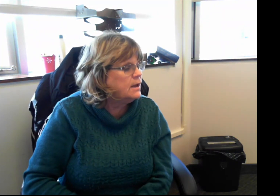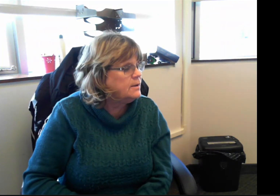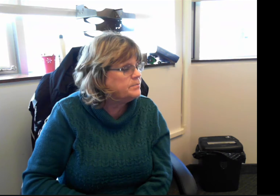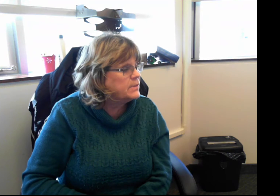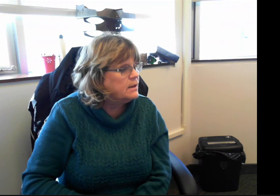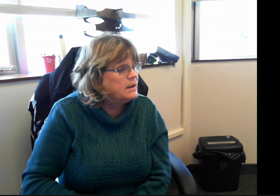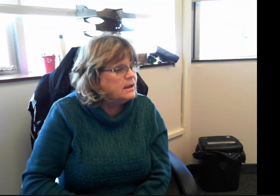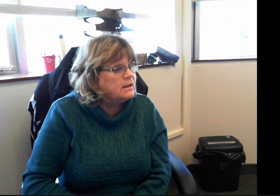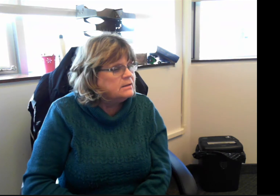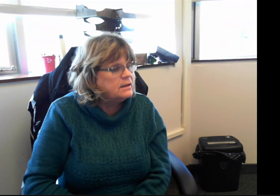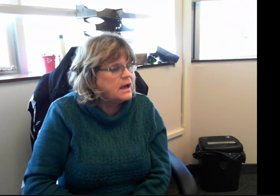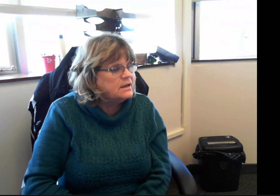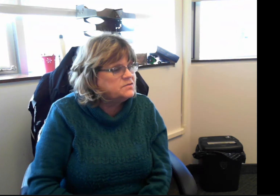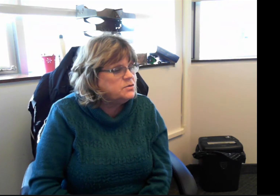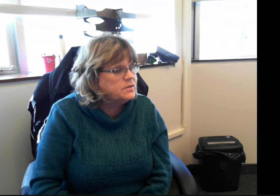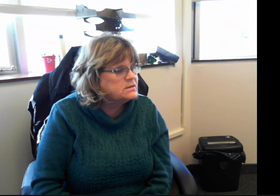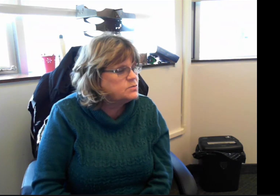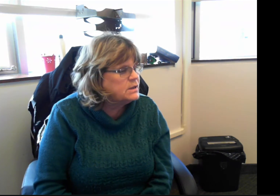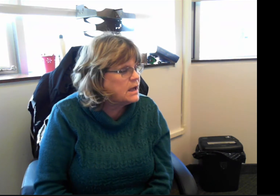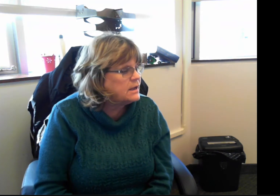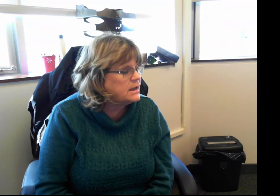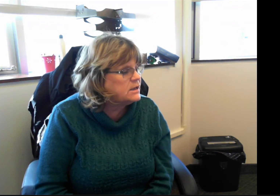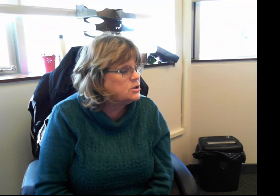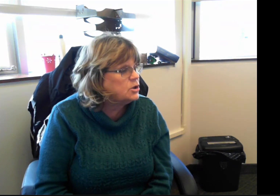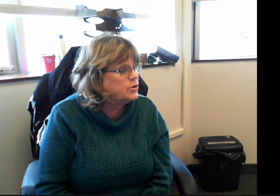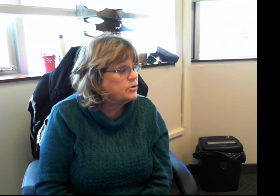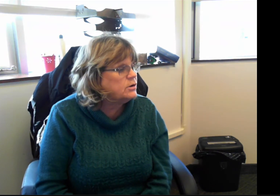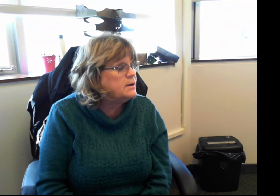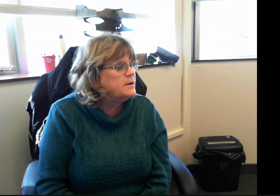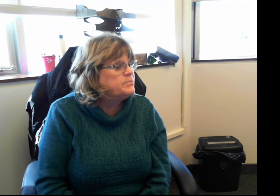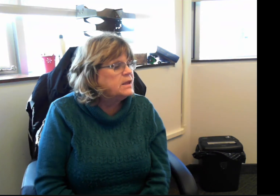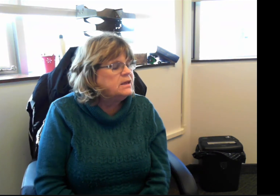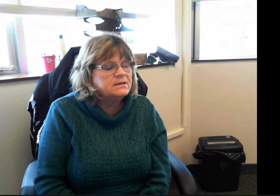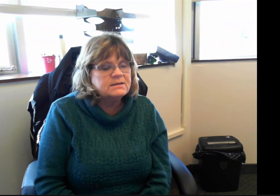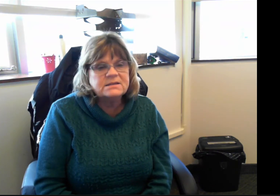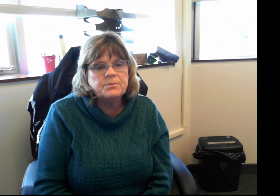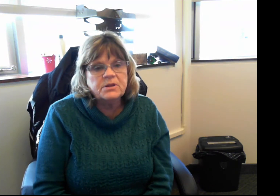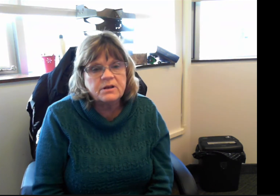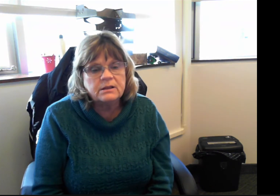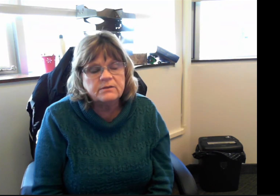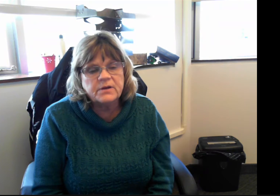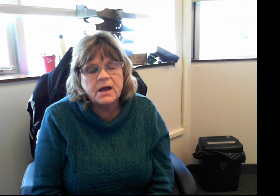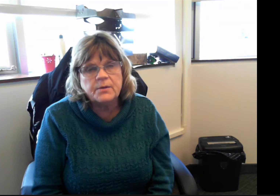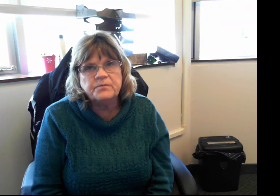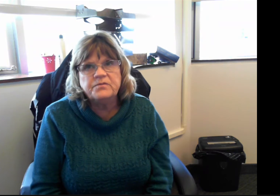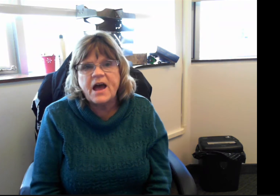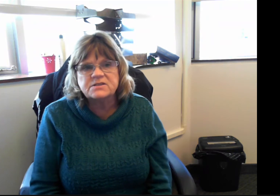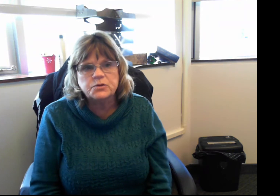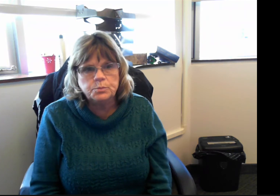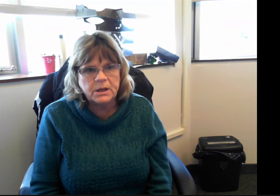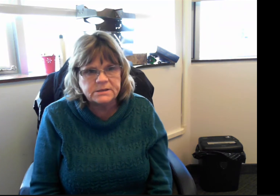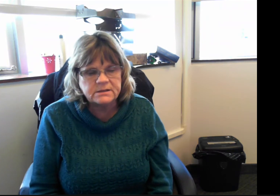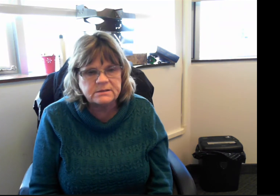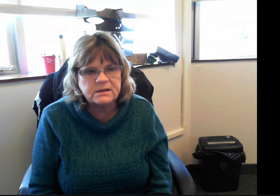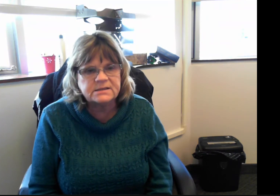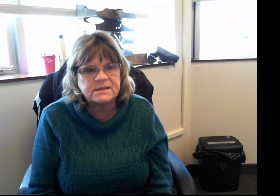Okay. The last few things I'd like you to learn is some of the fast food places, because